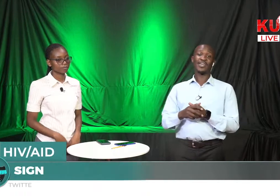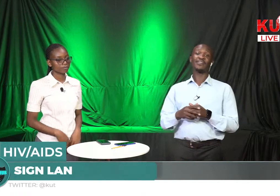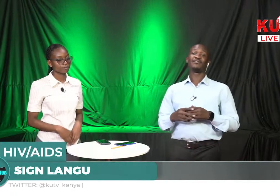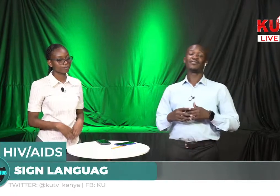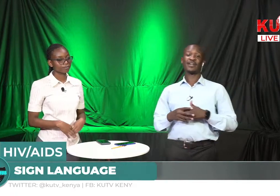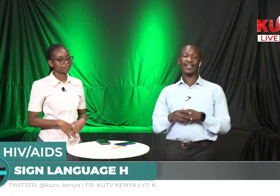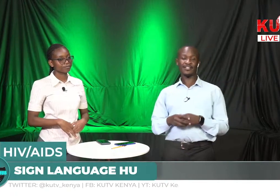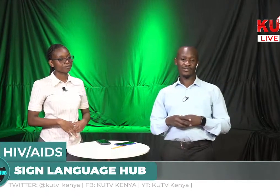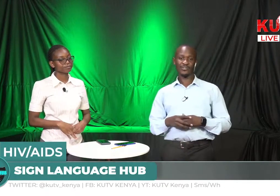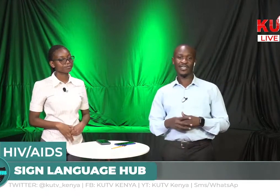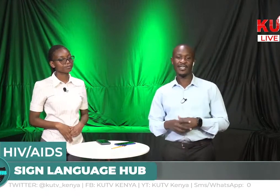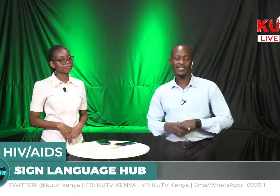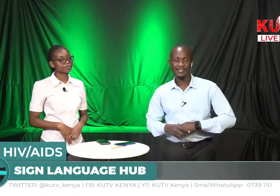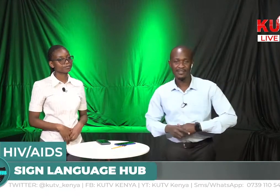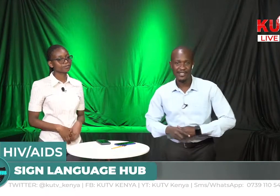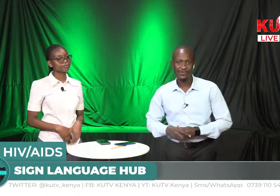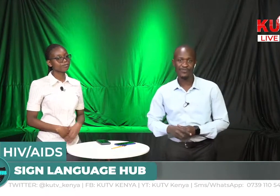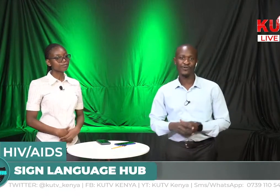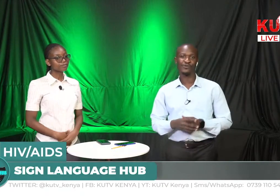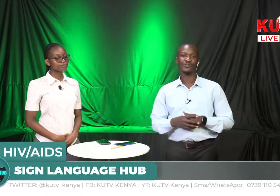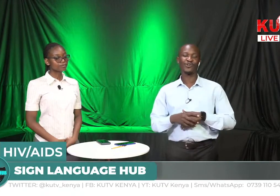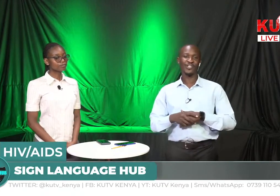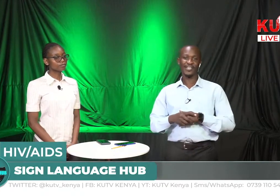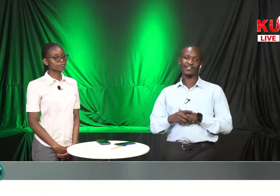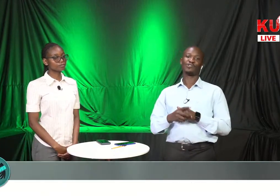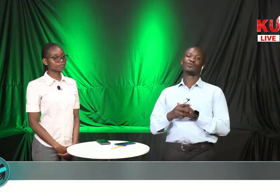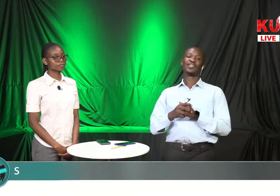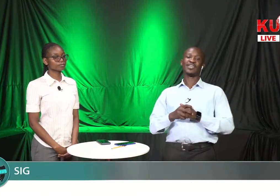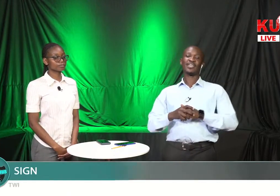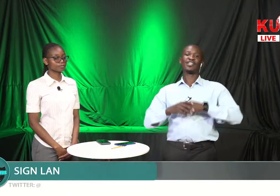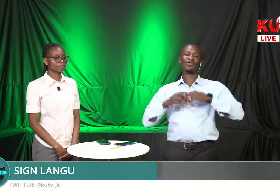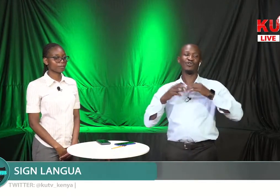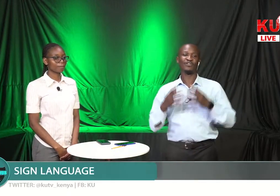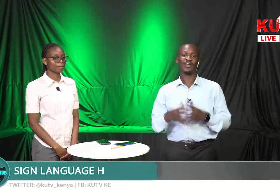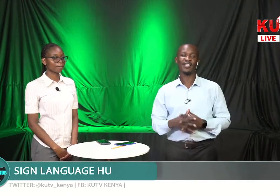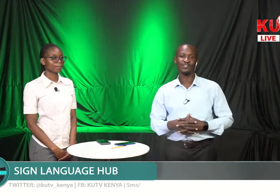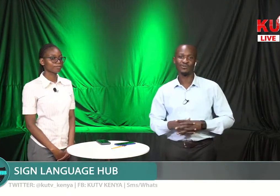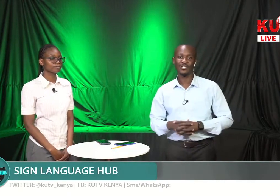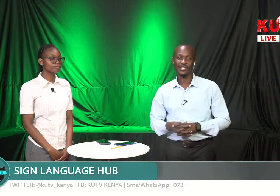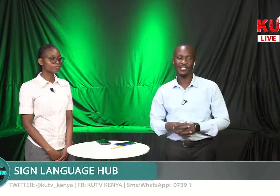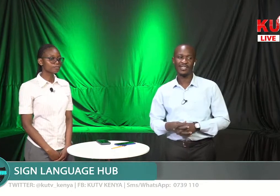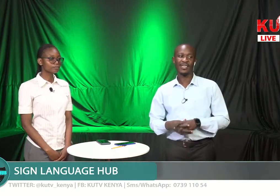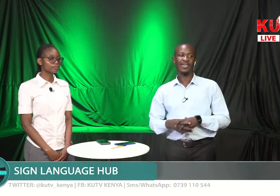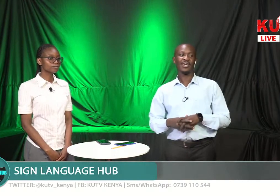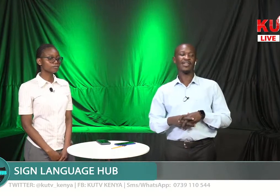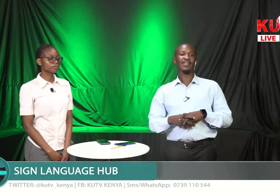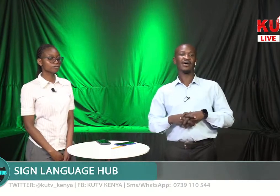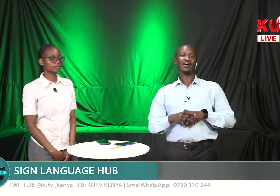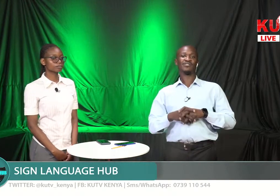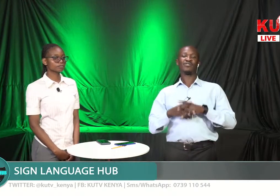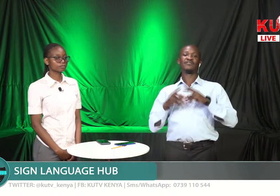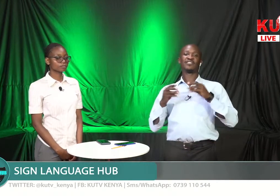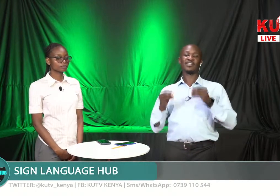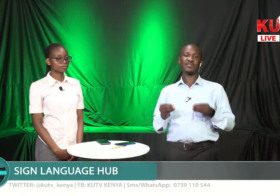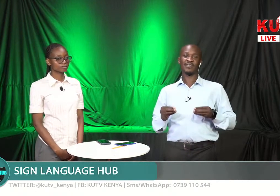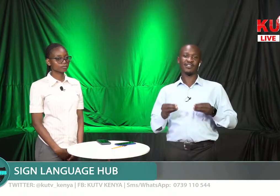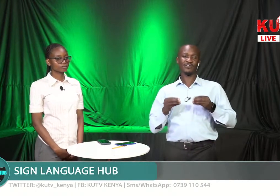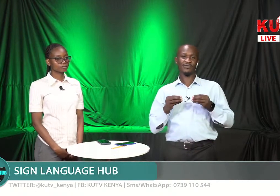end of our class today. Thank you for joining us today. I know you've learned today and you have something that you've